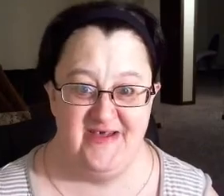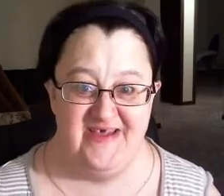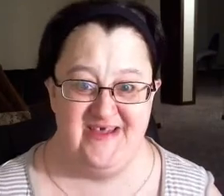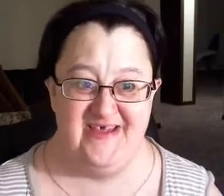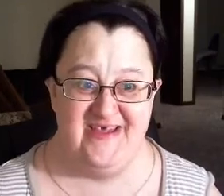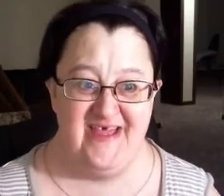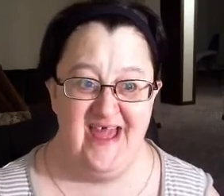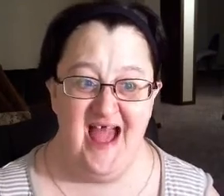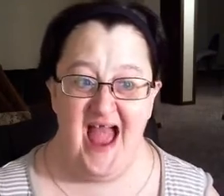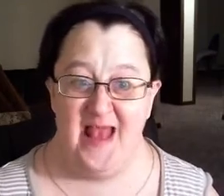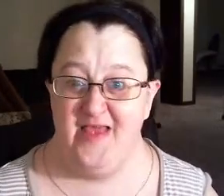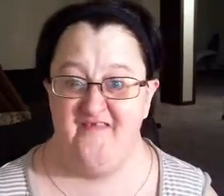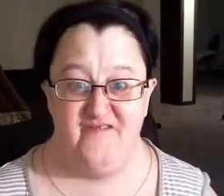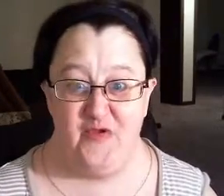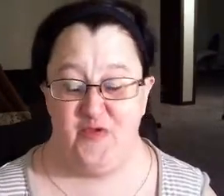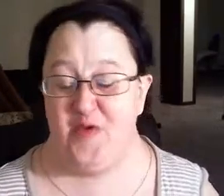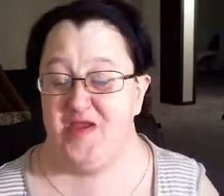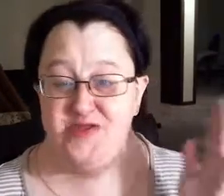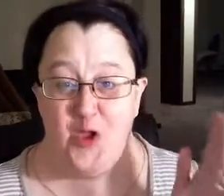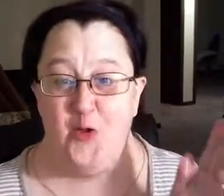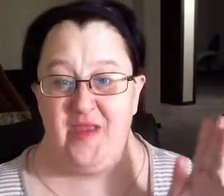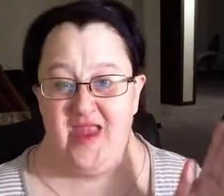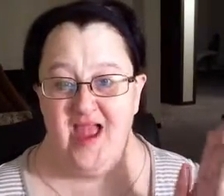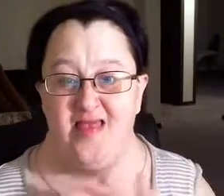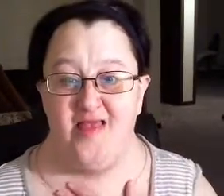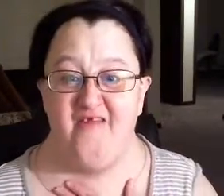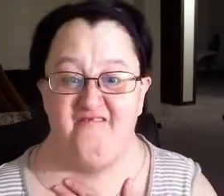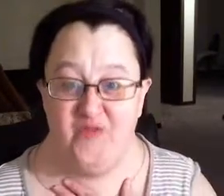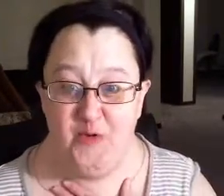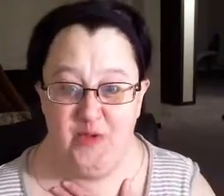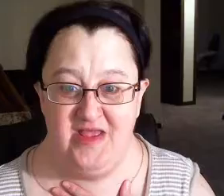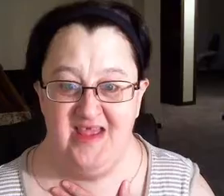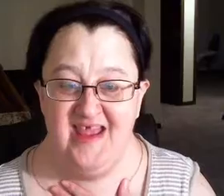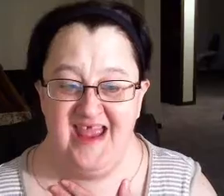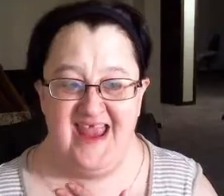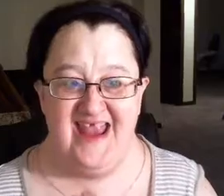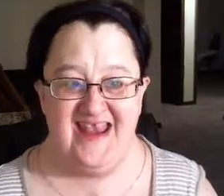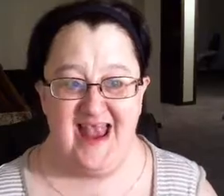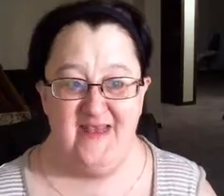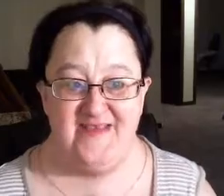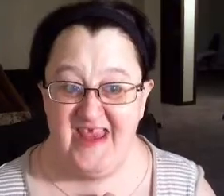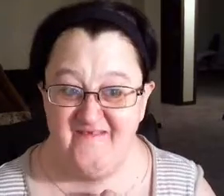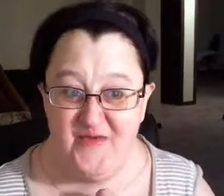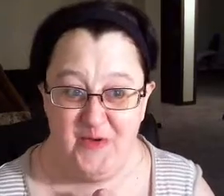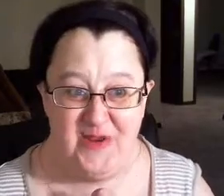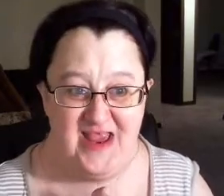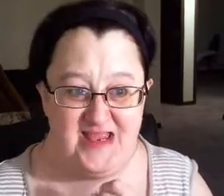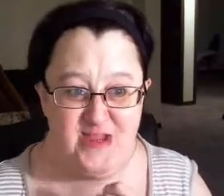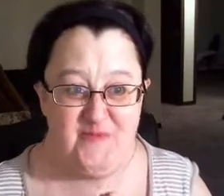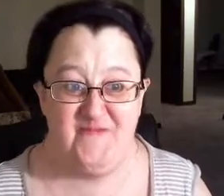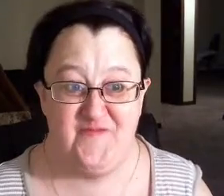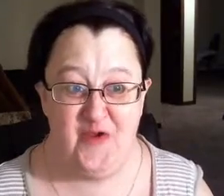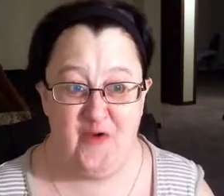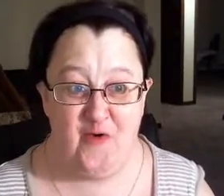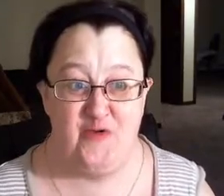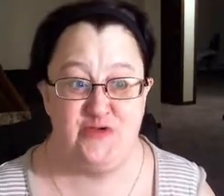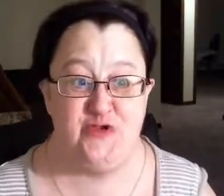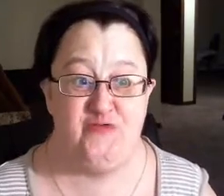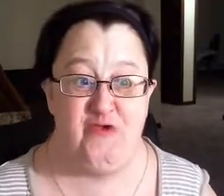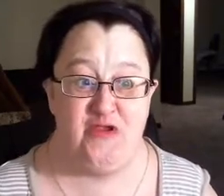i love food you guys know me i love food and i love to eat food and it's been very hard to try